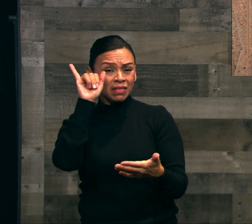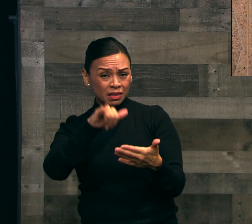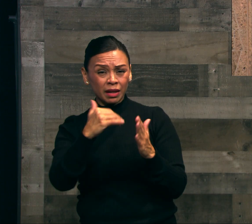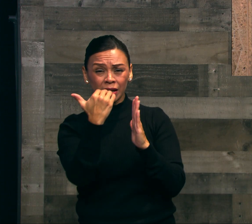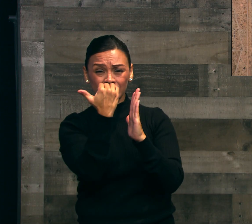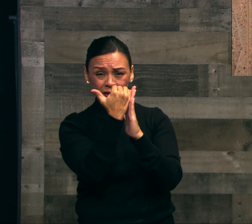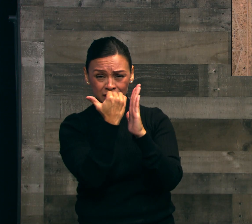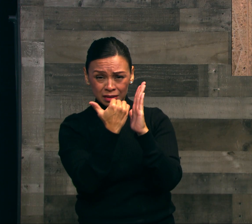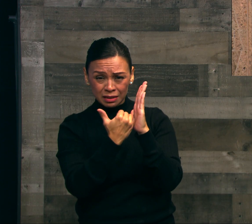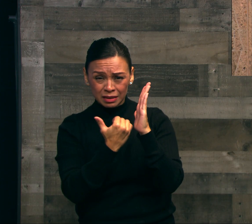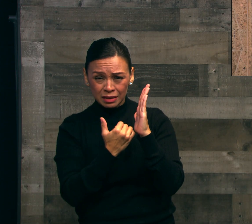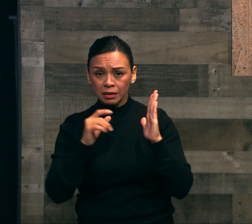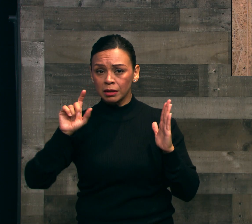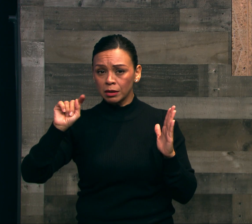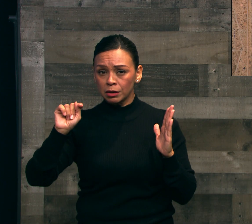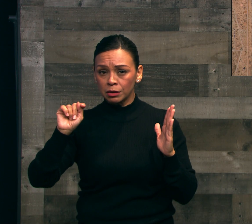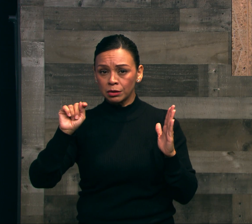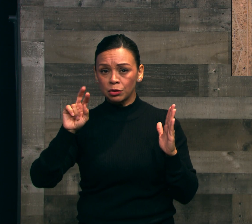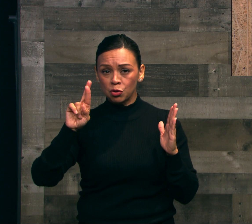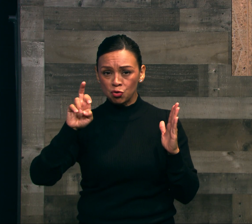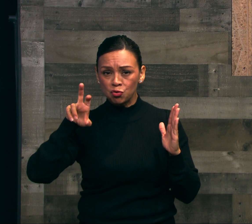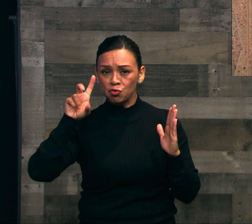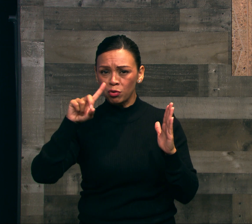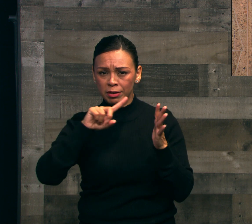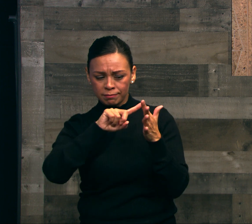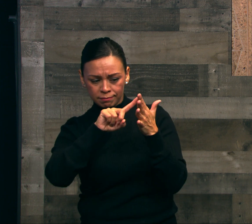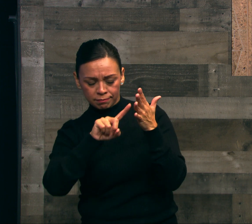So these are the trends